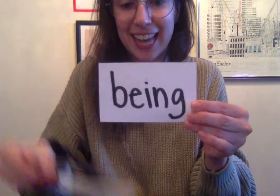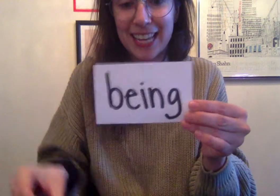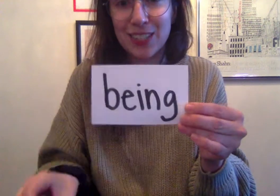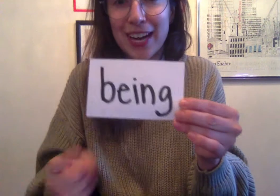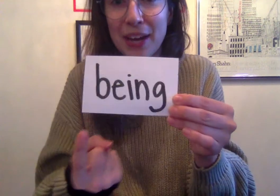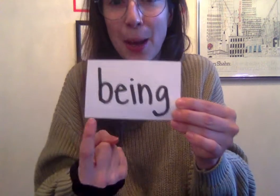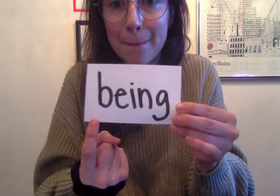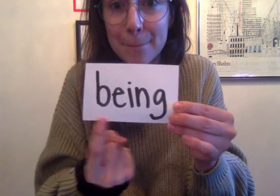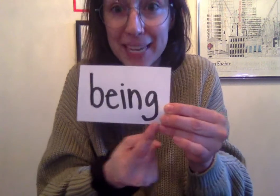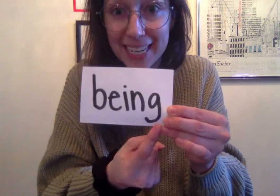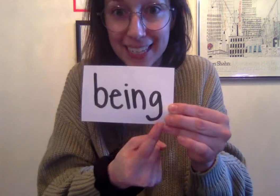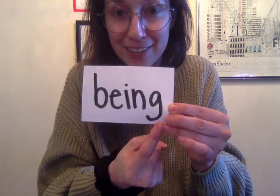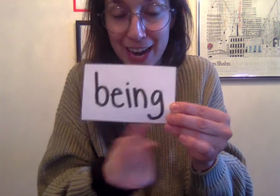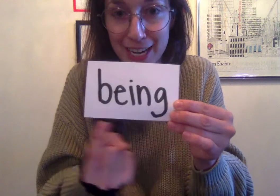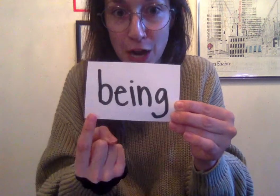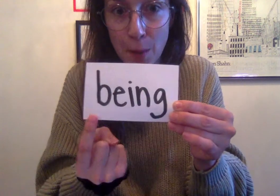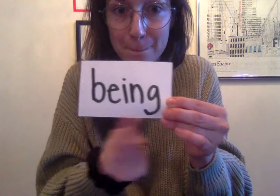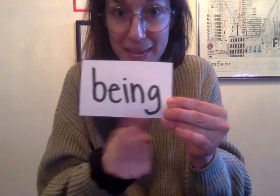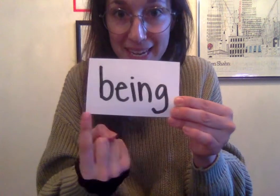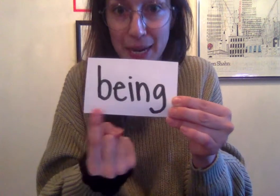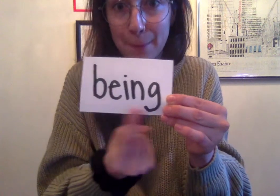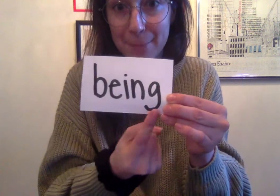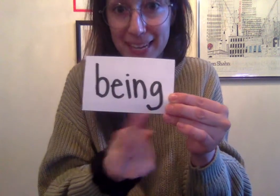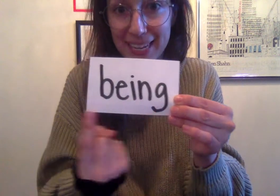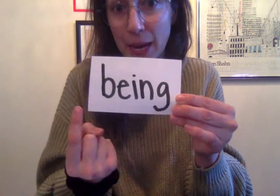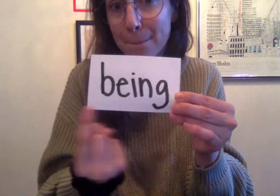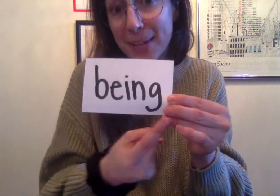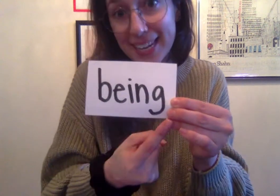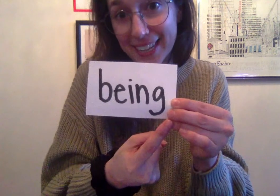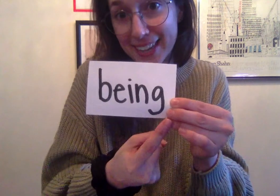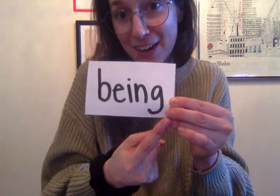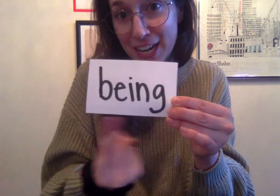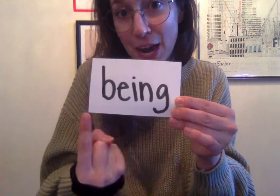Last one. Being, get ready, go. Being, get ready, go.